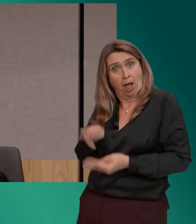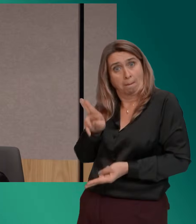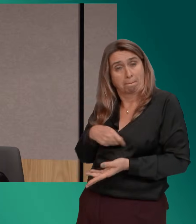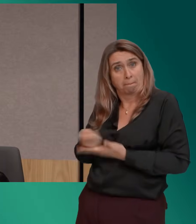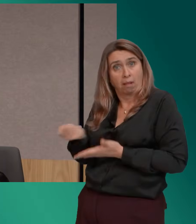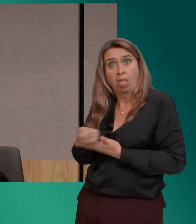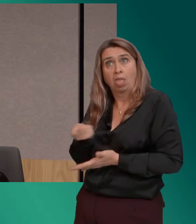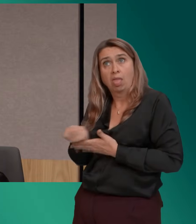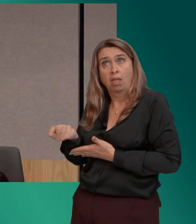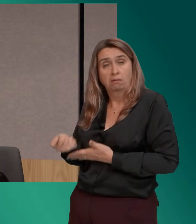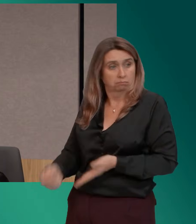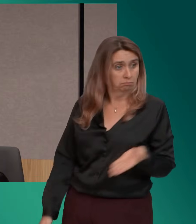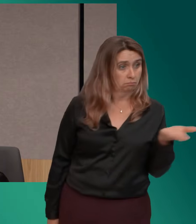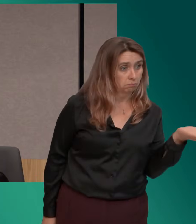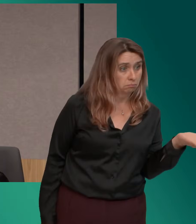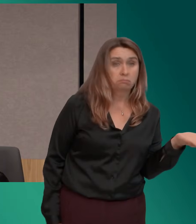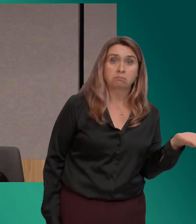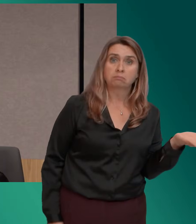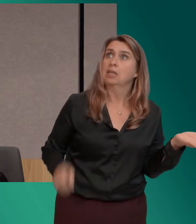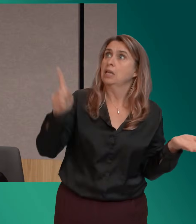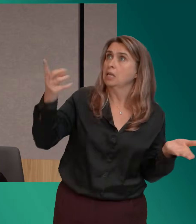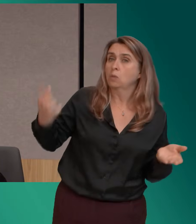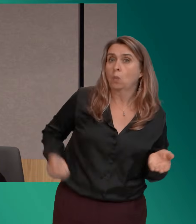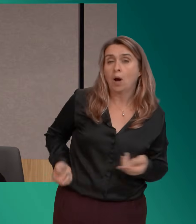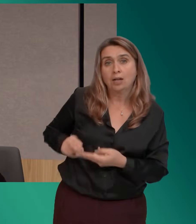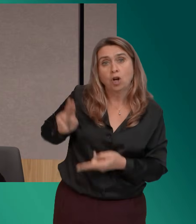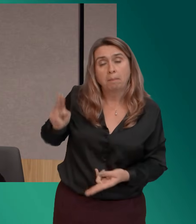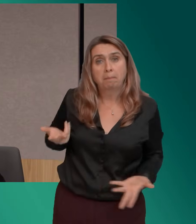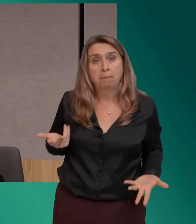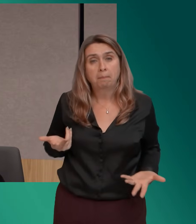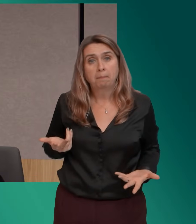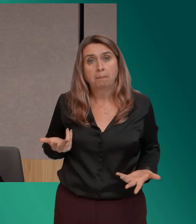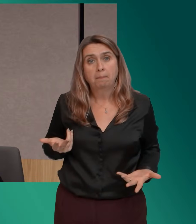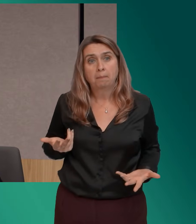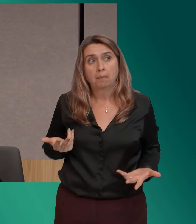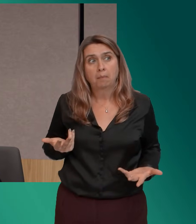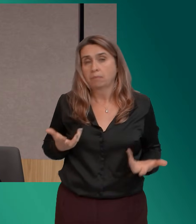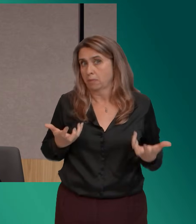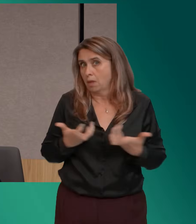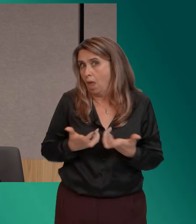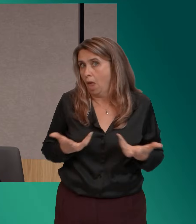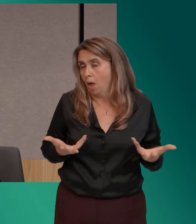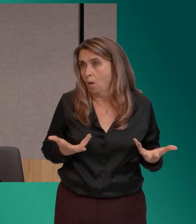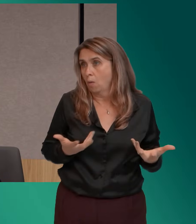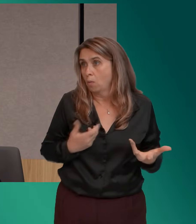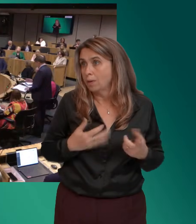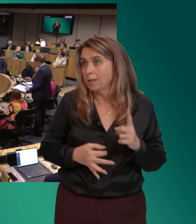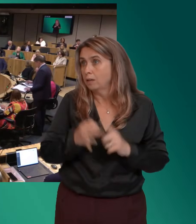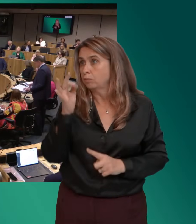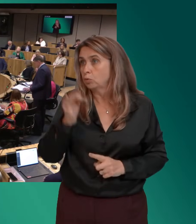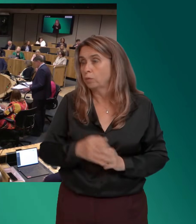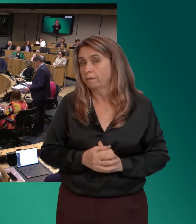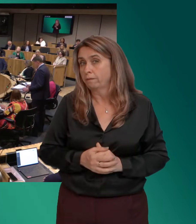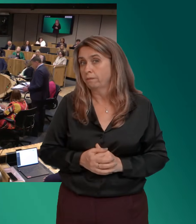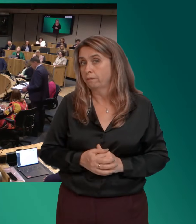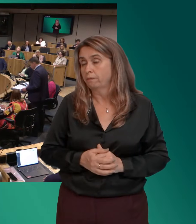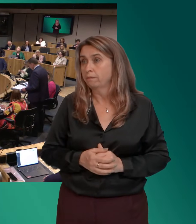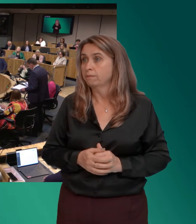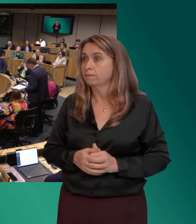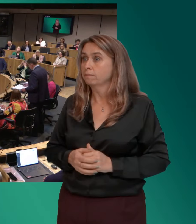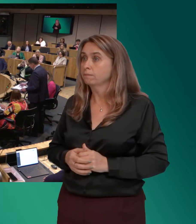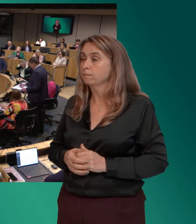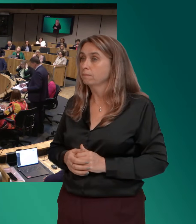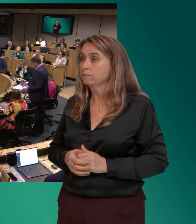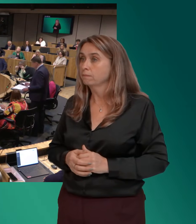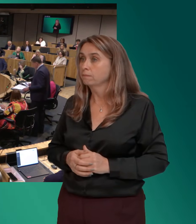pay that we're seeing in the senior executives, and ensuring that we get improved water? Diolch yn fawr iawn. The